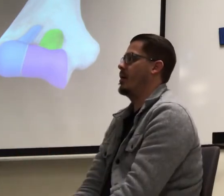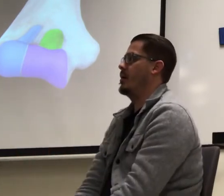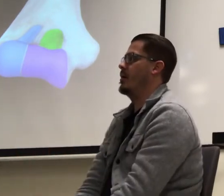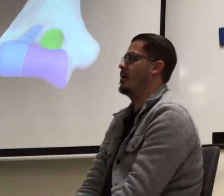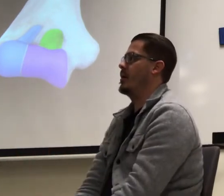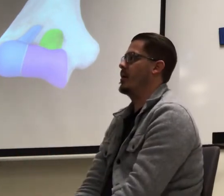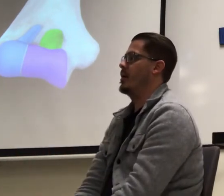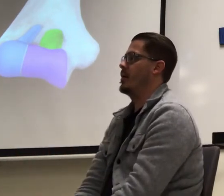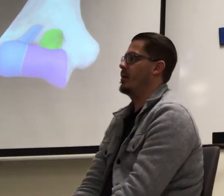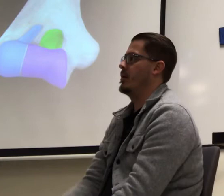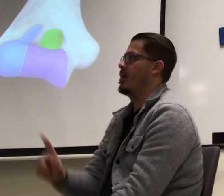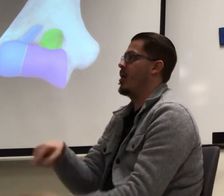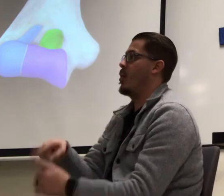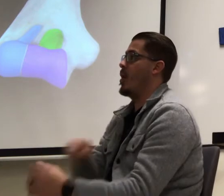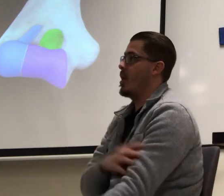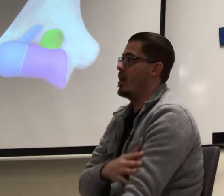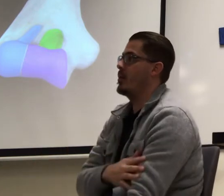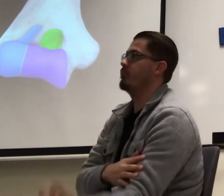During